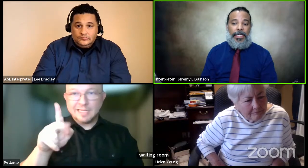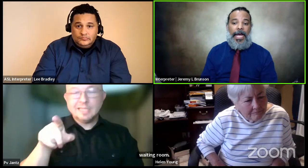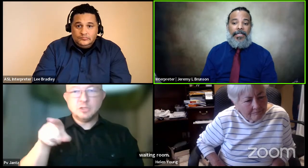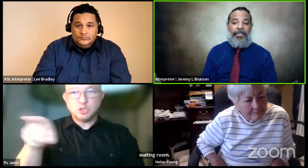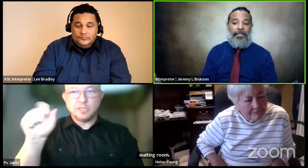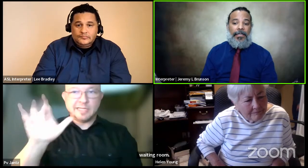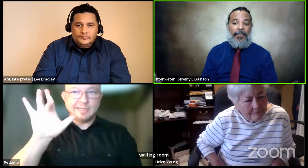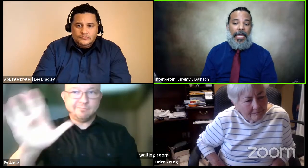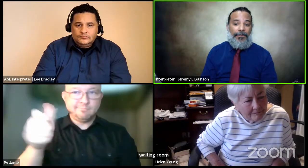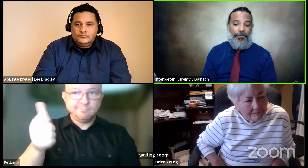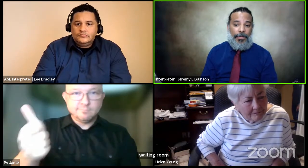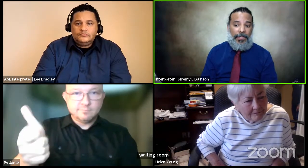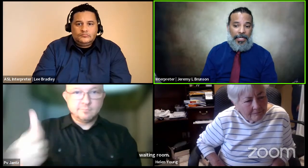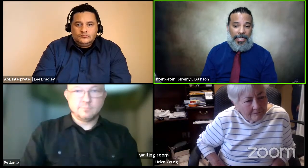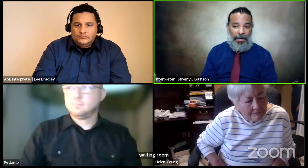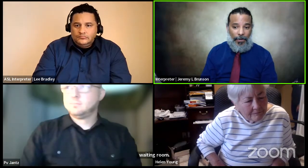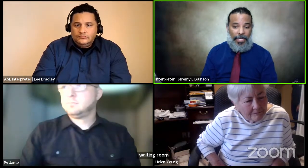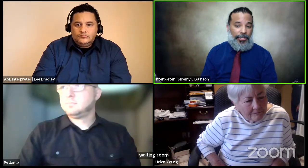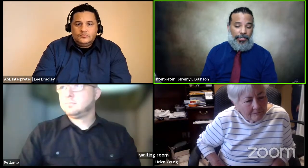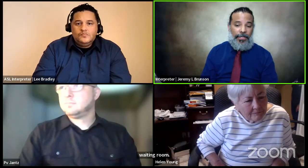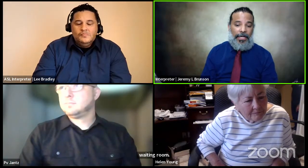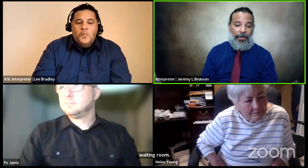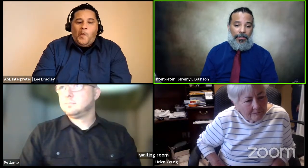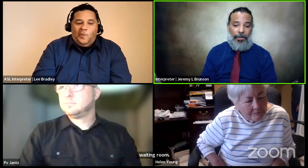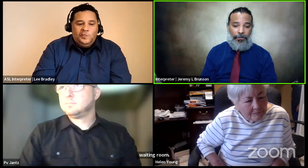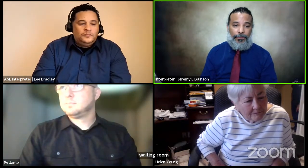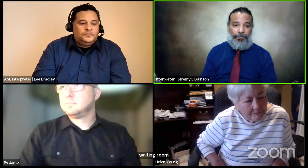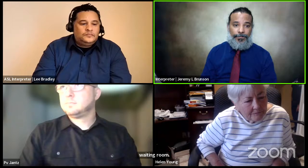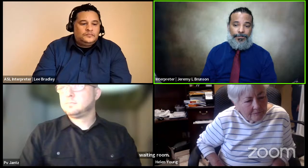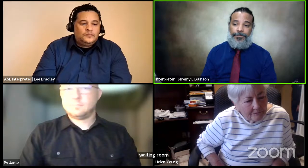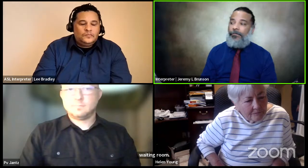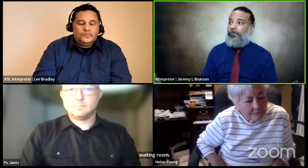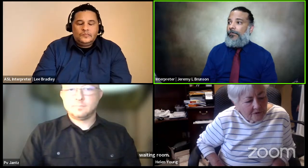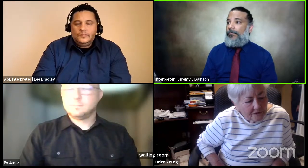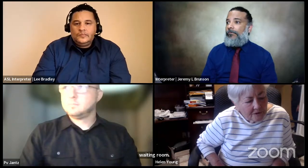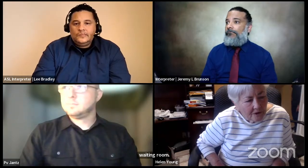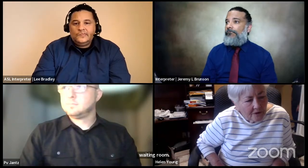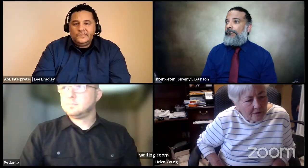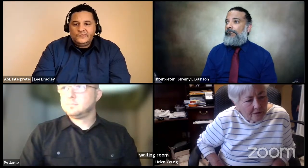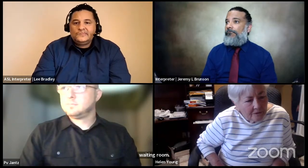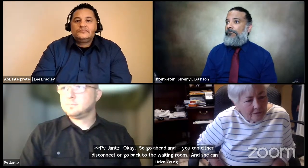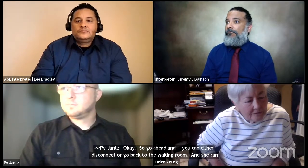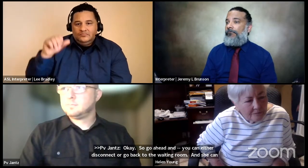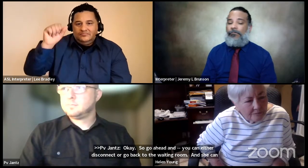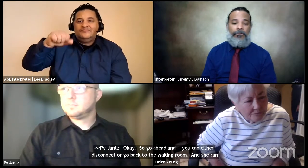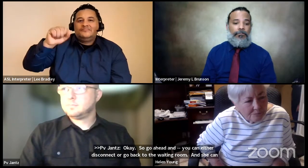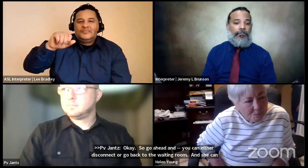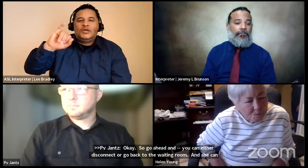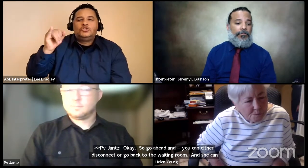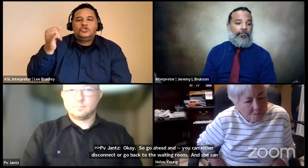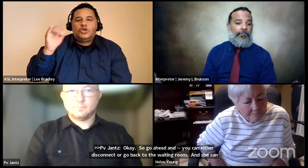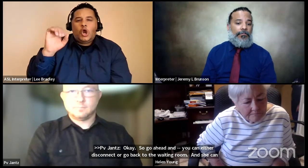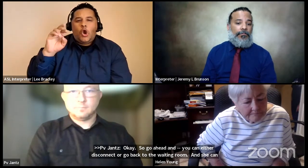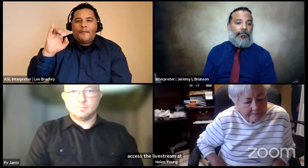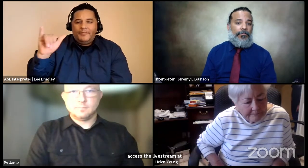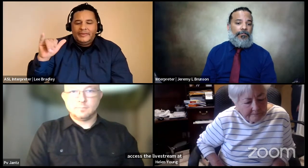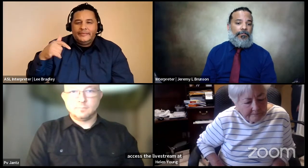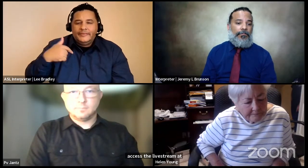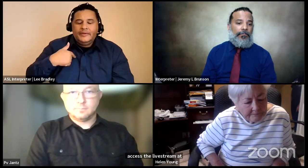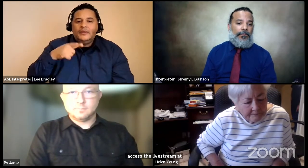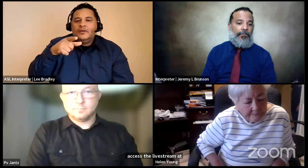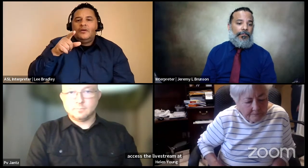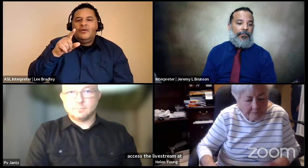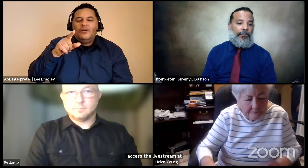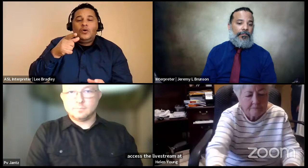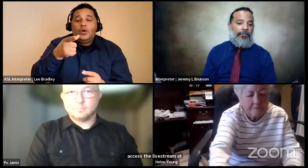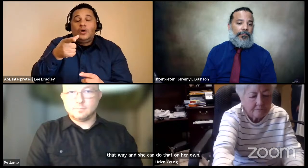and she can access the live stream that way, and she can do that on her own. Yes, Mrs. Young, what you would want to do is go to